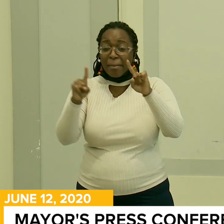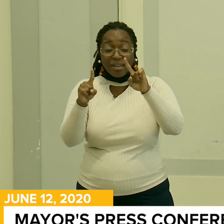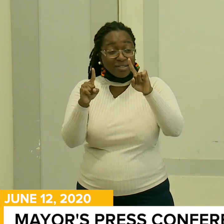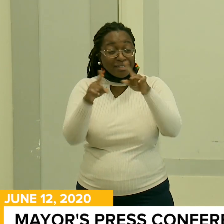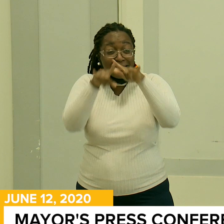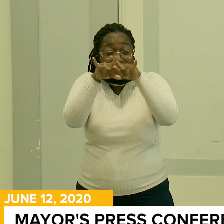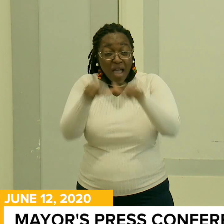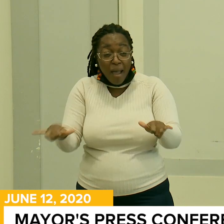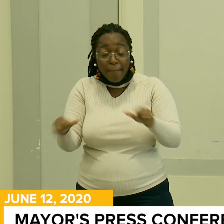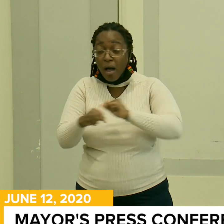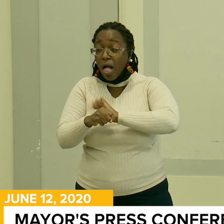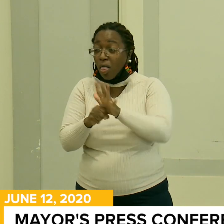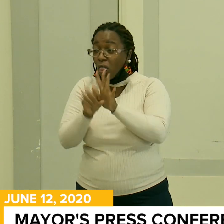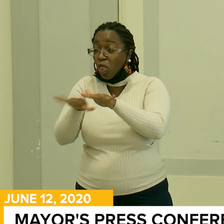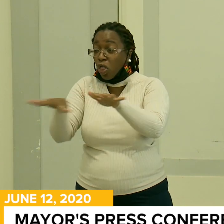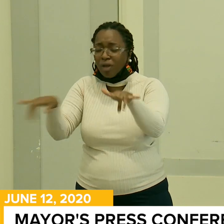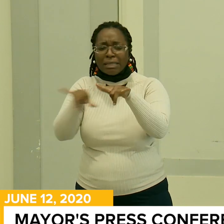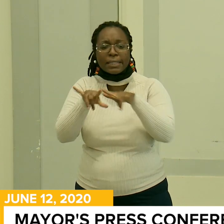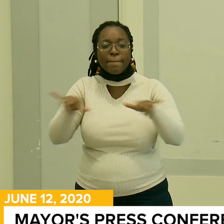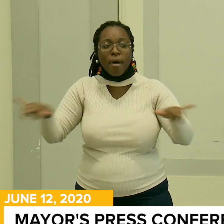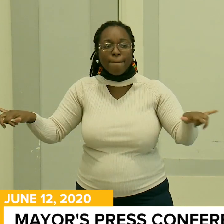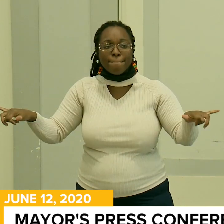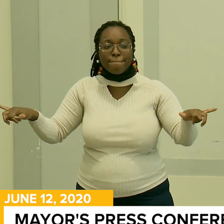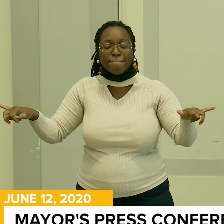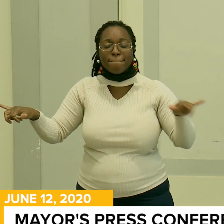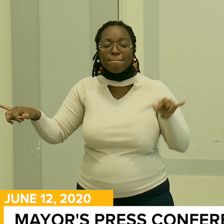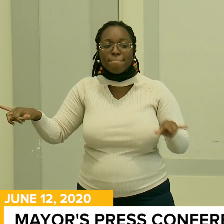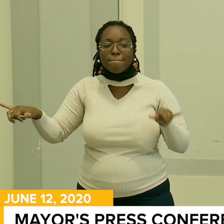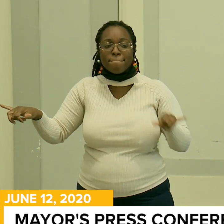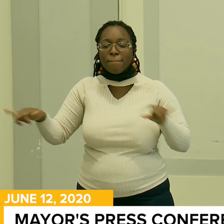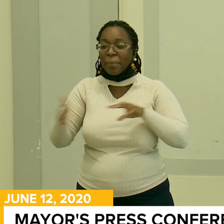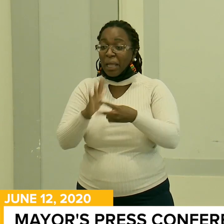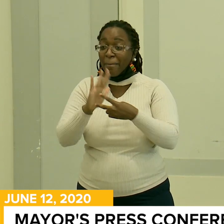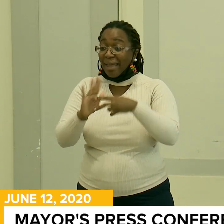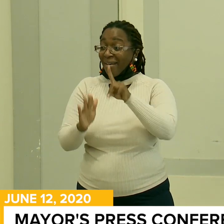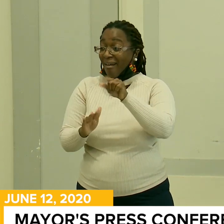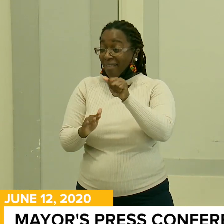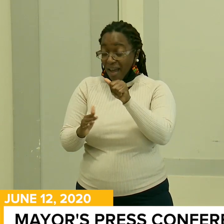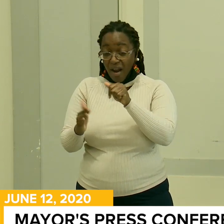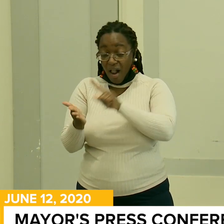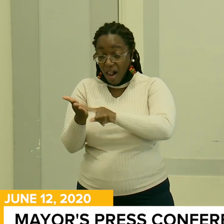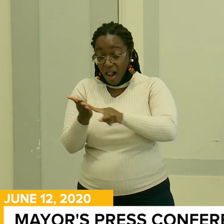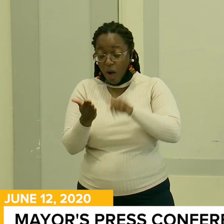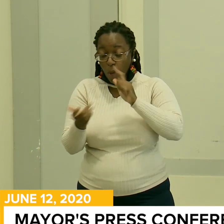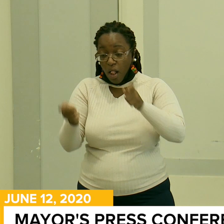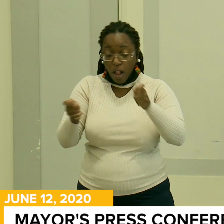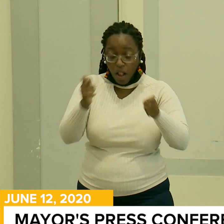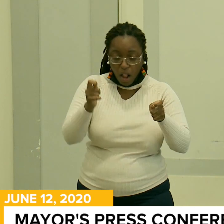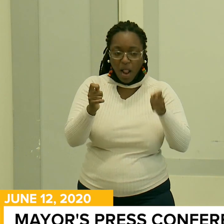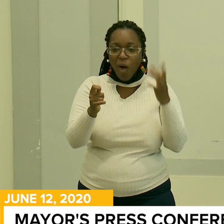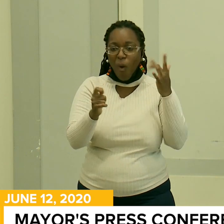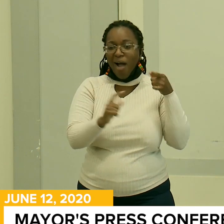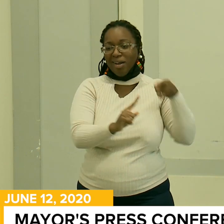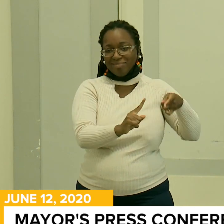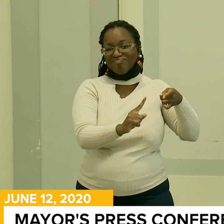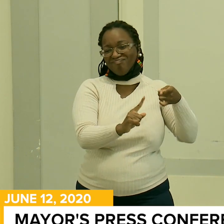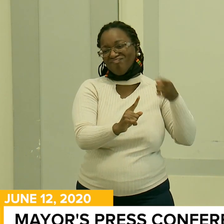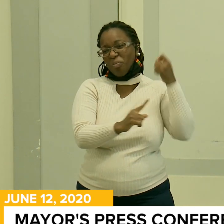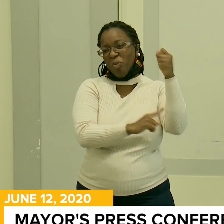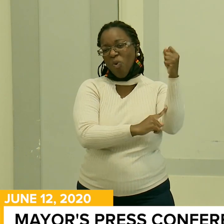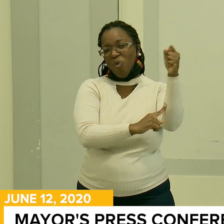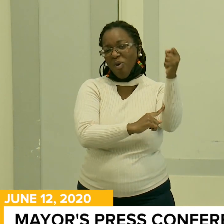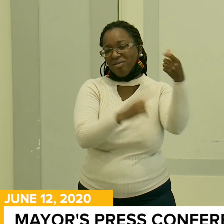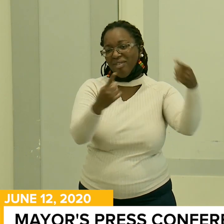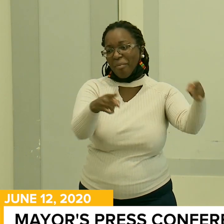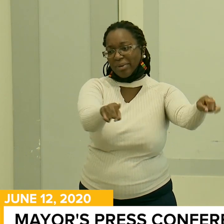pandemic. As such, we should be cautious when viewing data that could quickly change as a result of protests. In the same